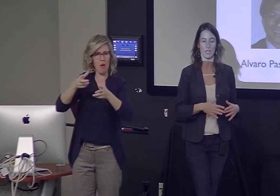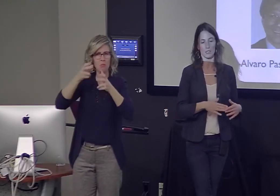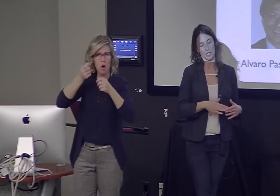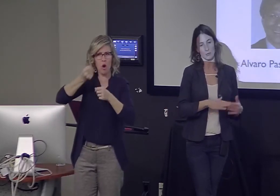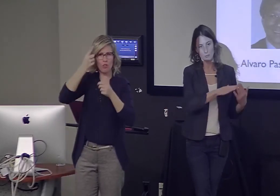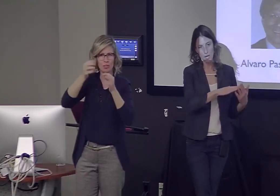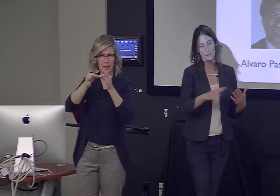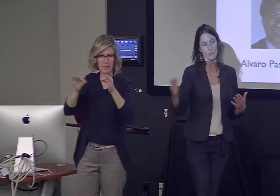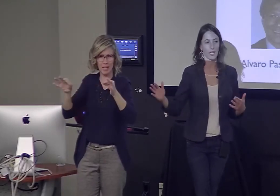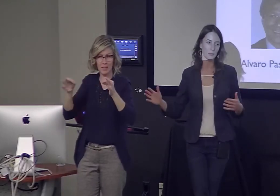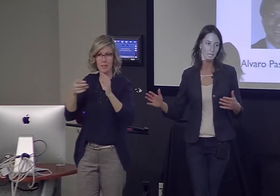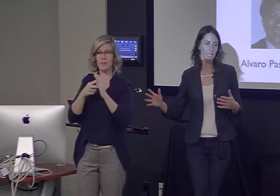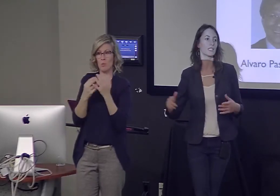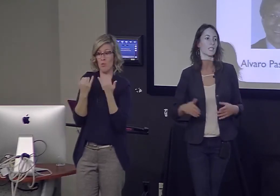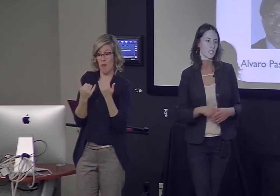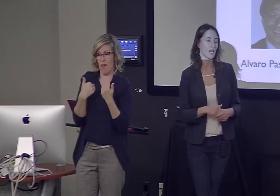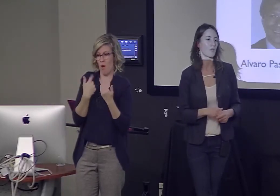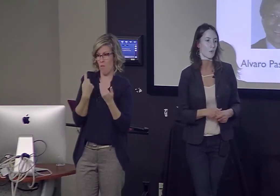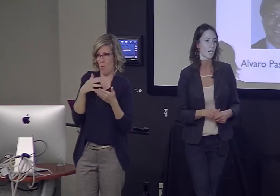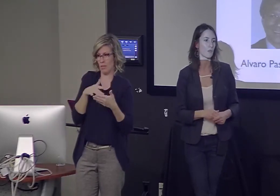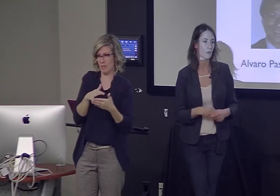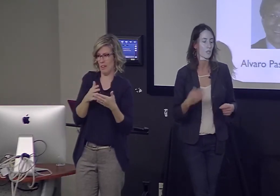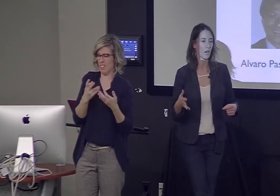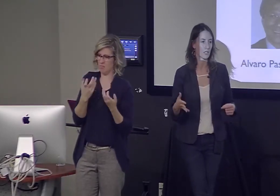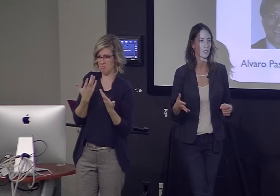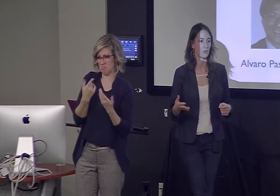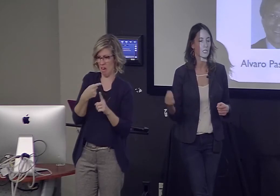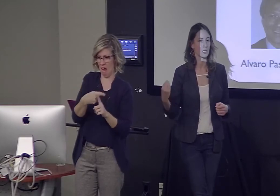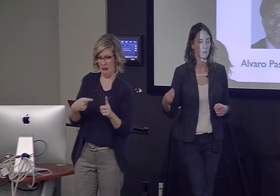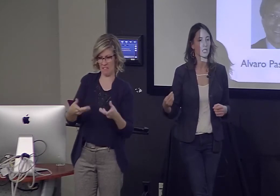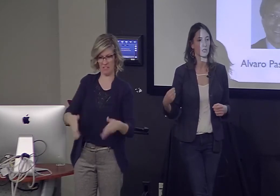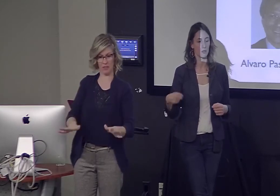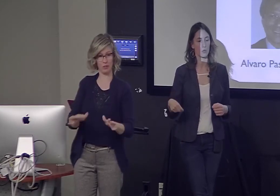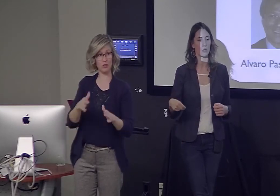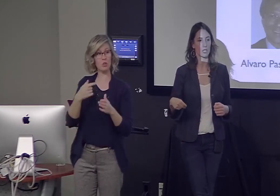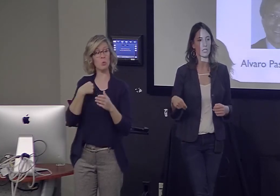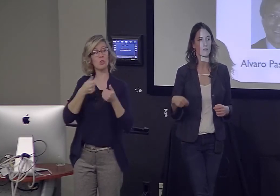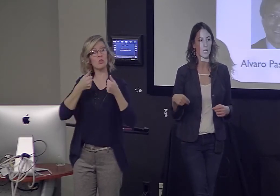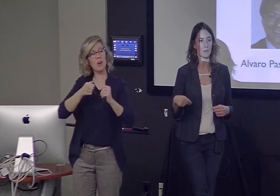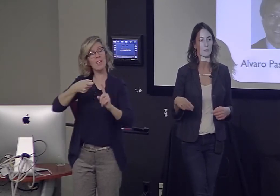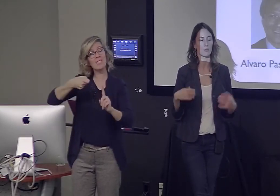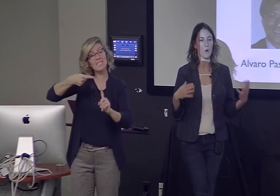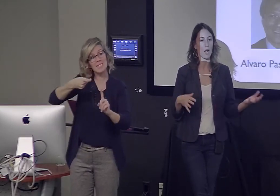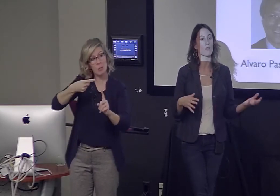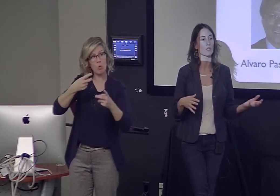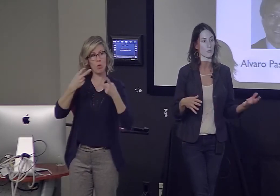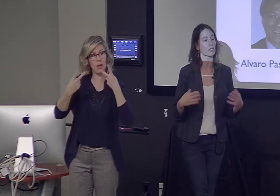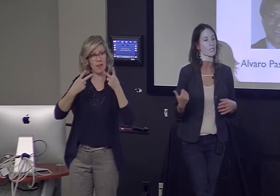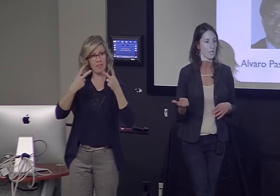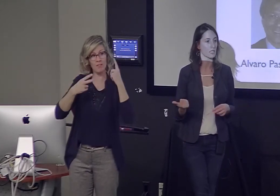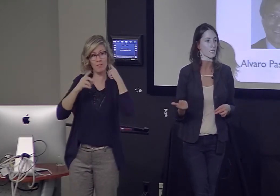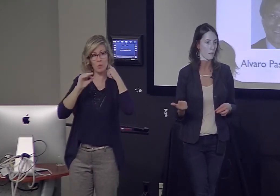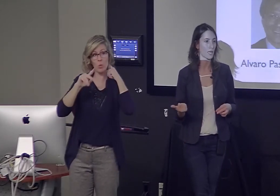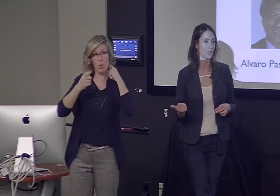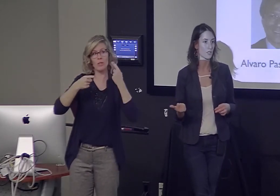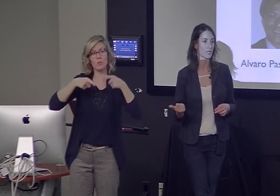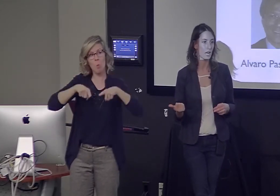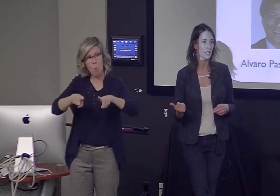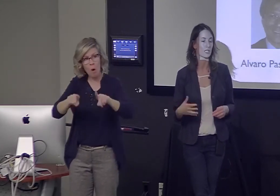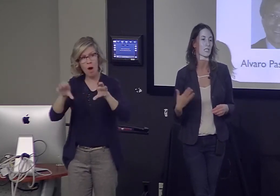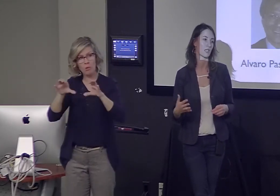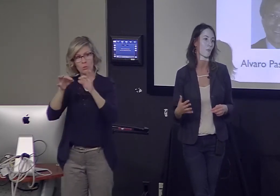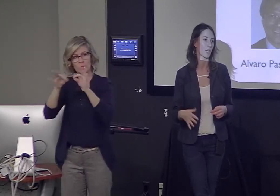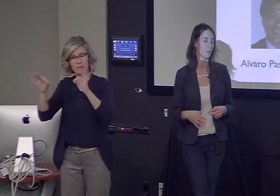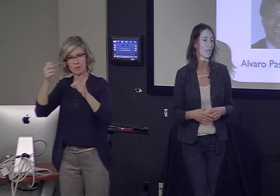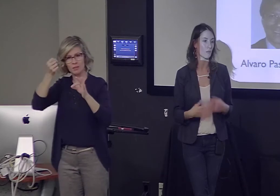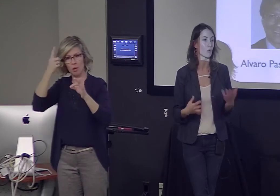that's halfway complete, where what we're trying to do is stimulate the visual cortex of blind people while they're doing the sentence comprehension